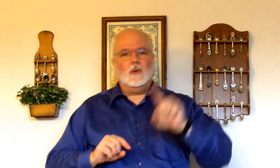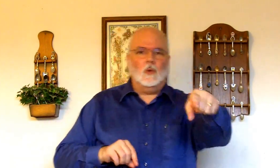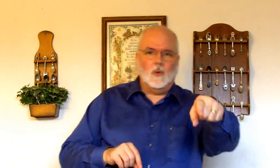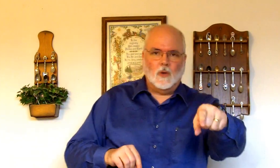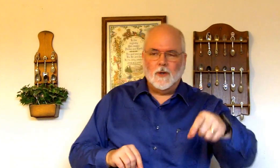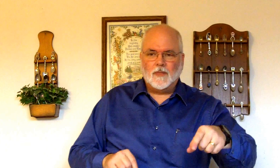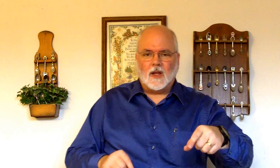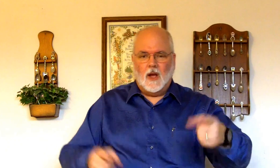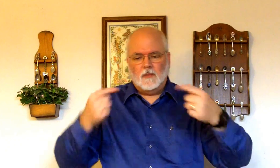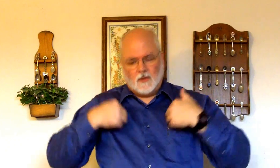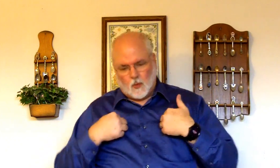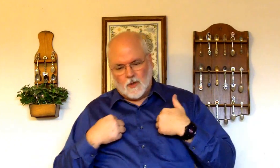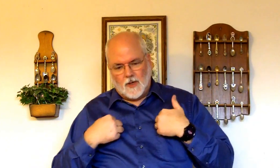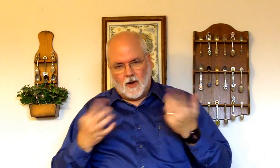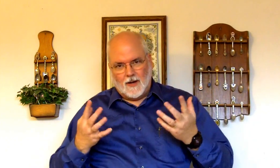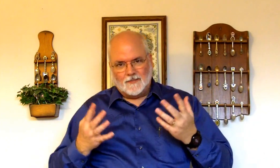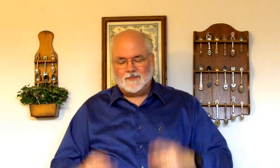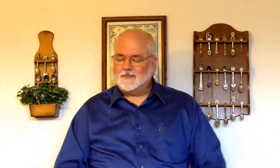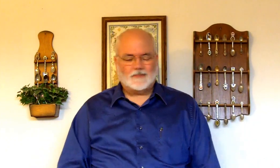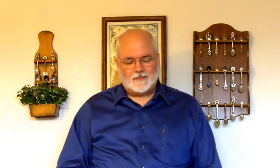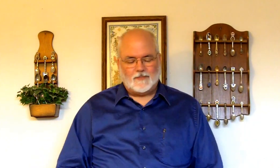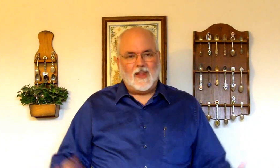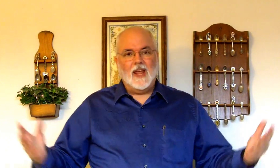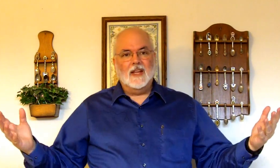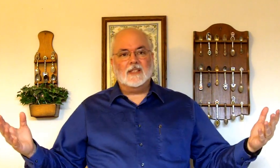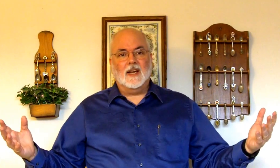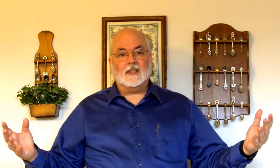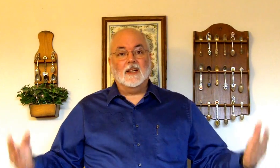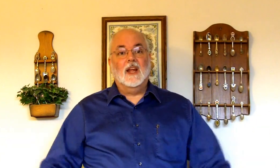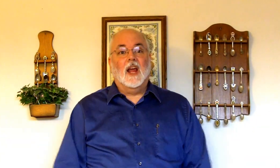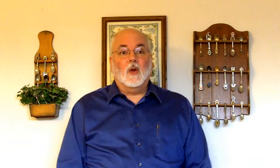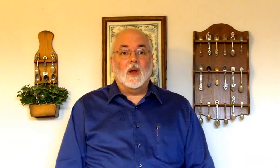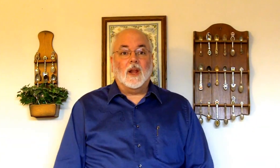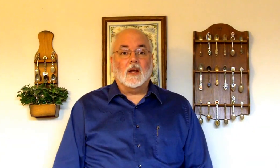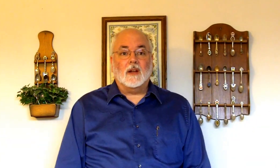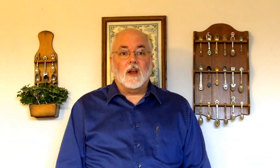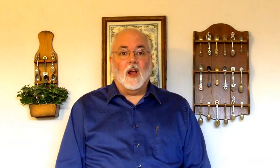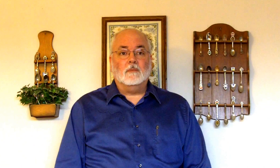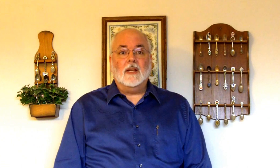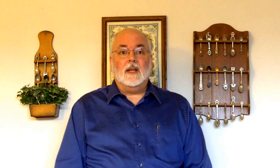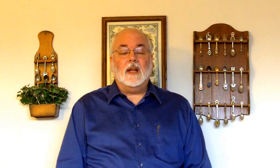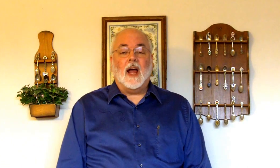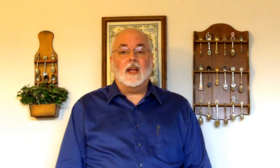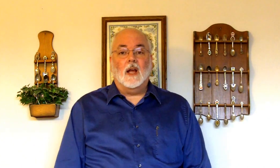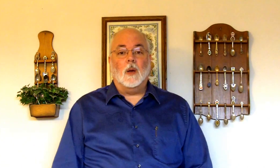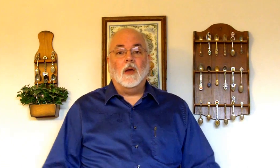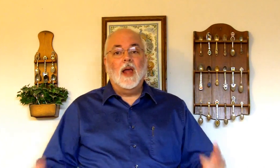you? Come towards me, right? In this sentence, when I bended knee, I come,